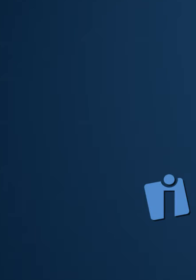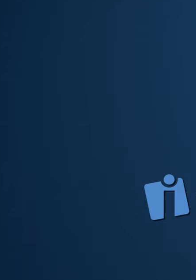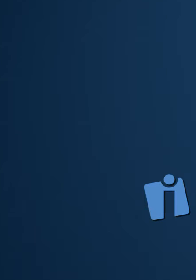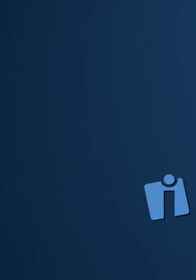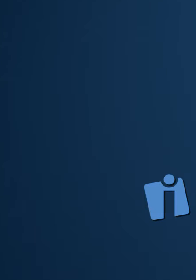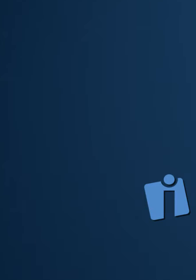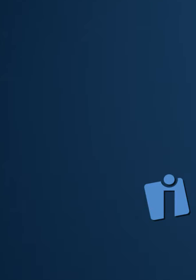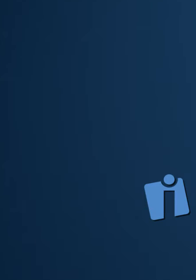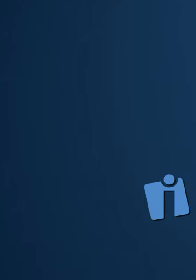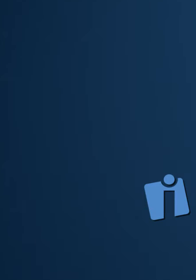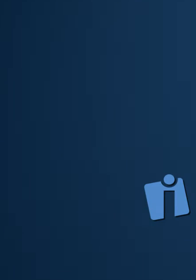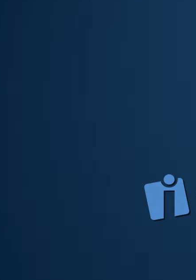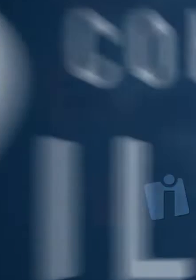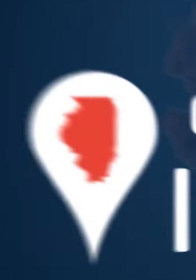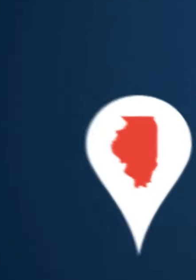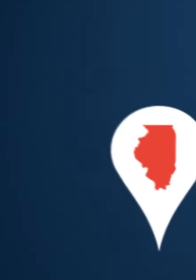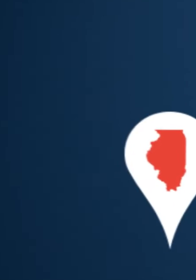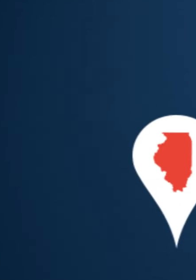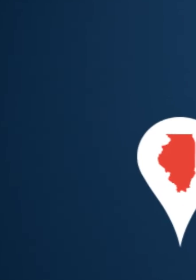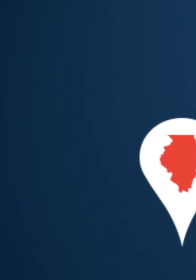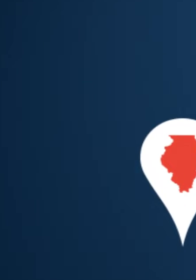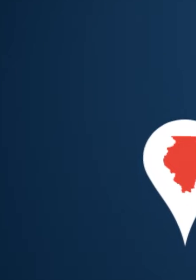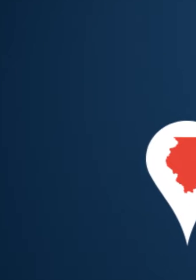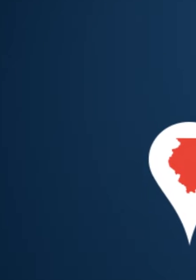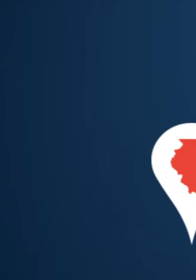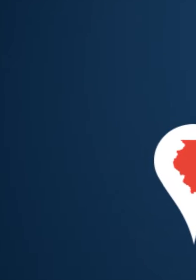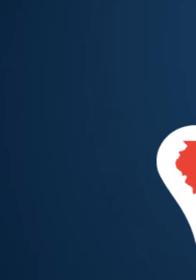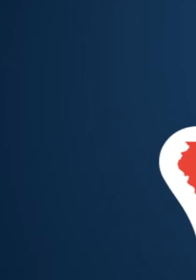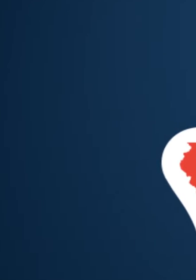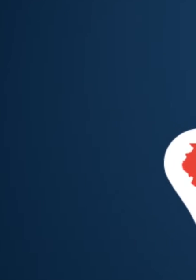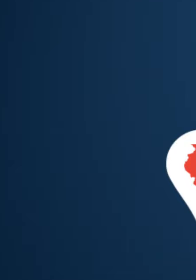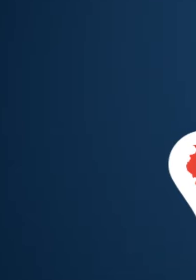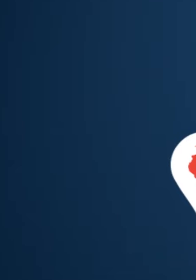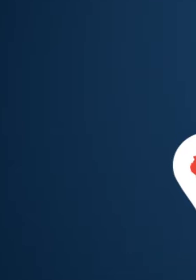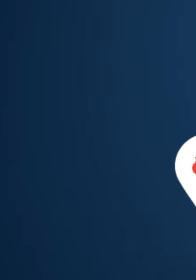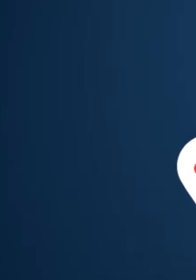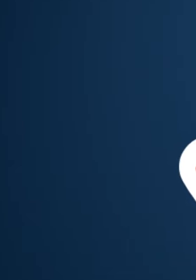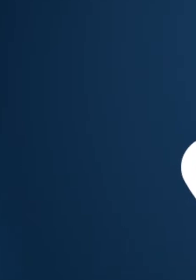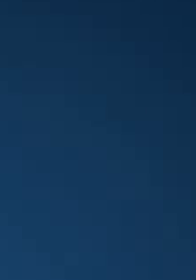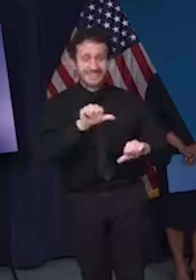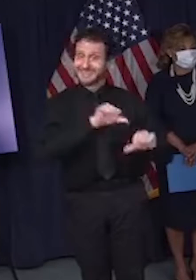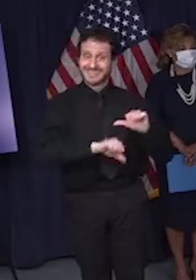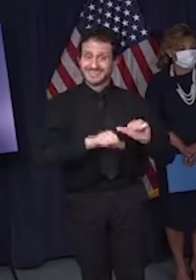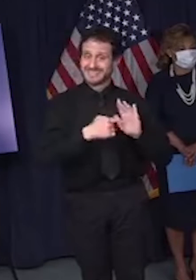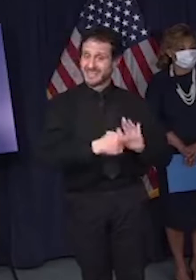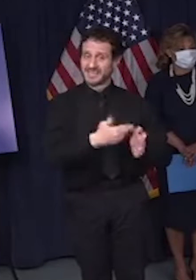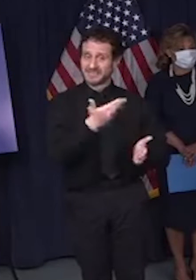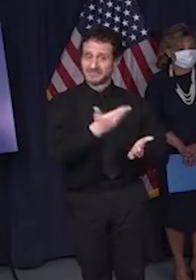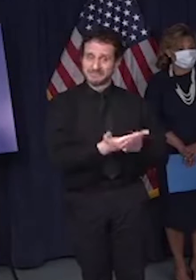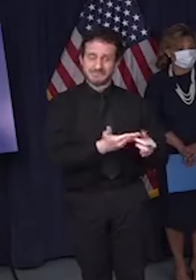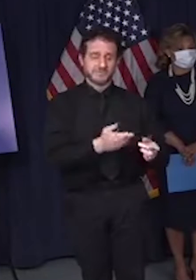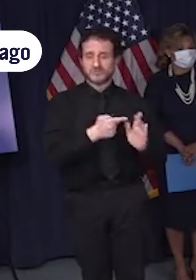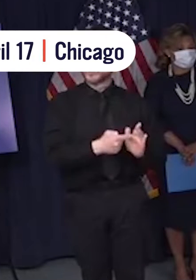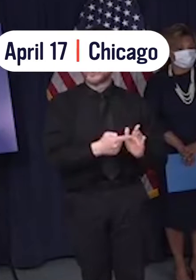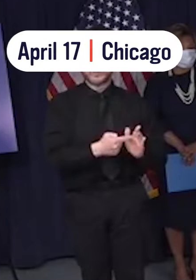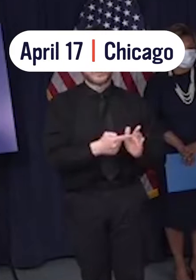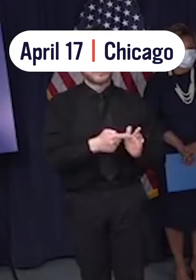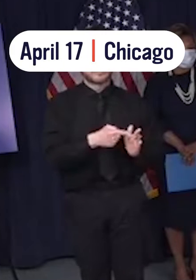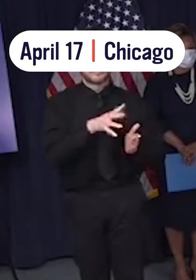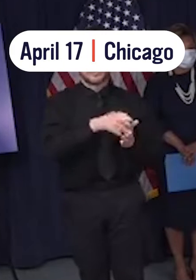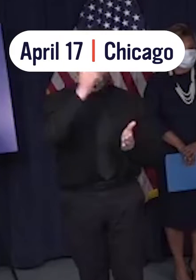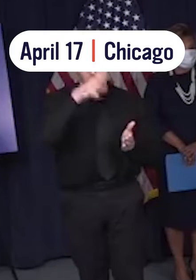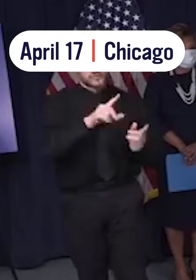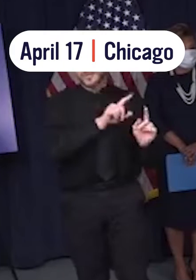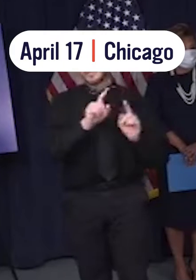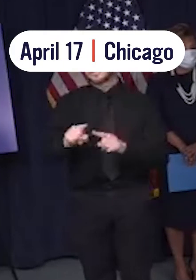From WILL's Illinois Newsroom, this is a coronavirus in Illinois update. I am suspending in-person learning